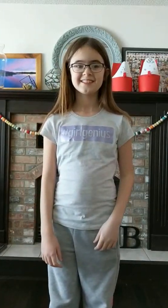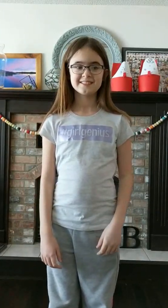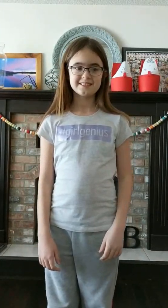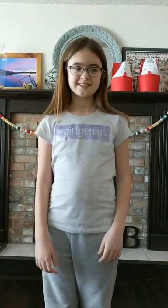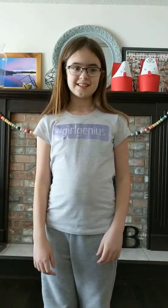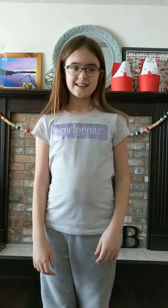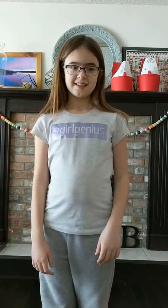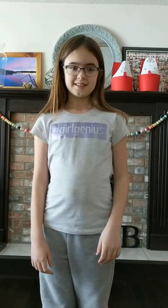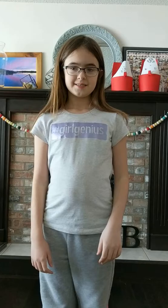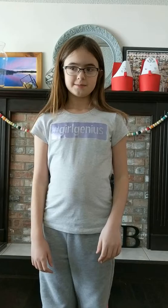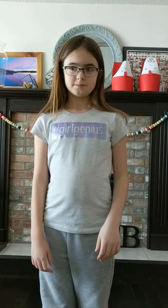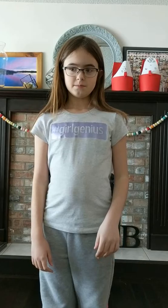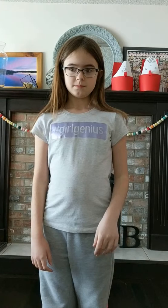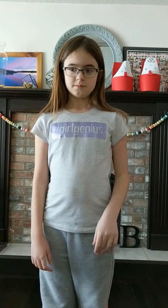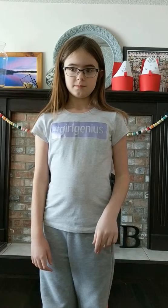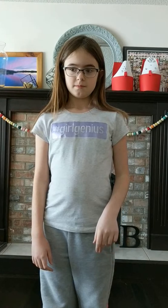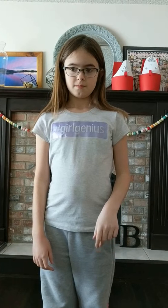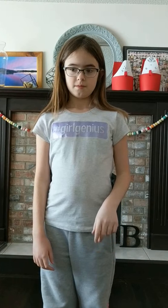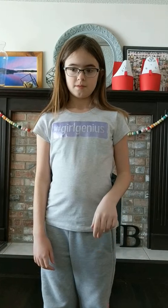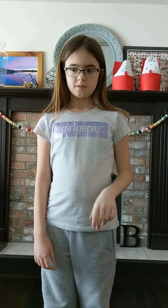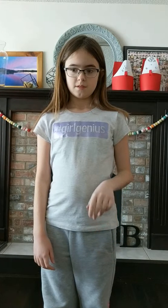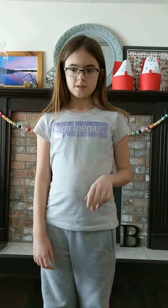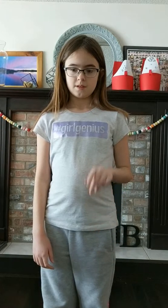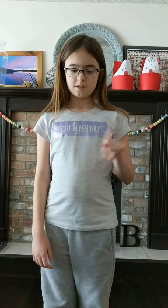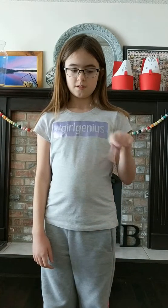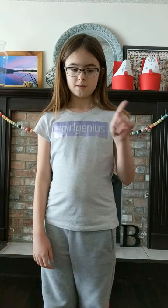Oh, your name is Mary. Nice to meet you.